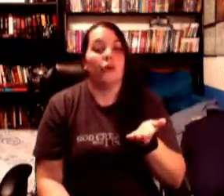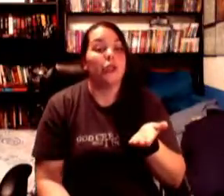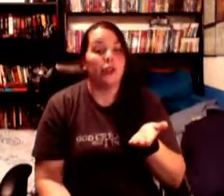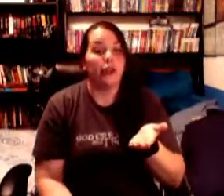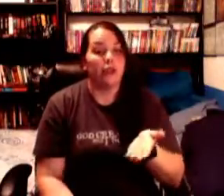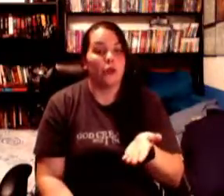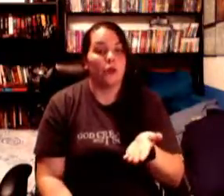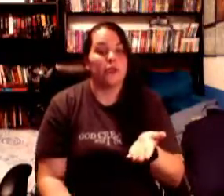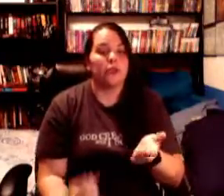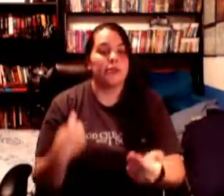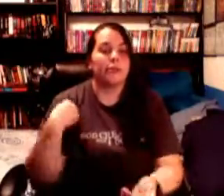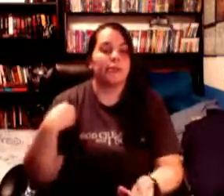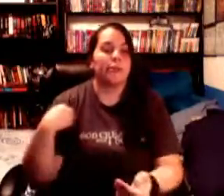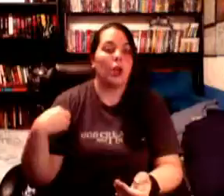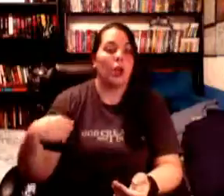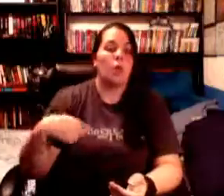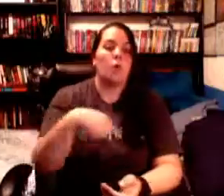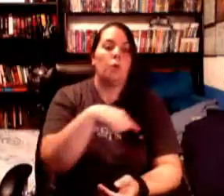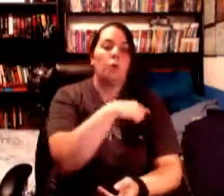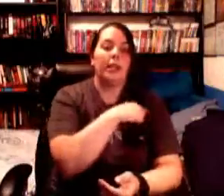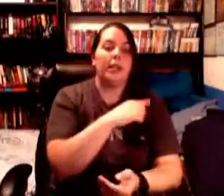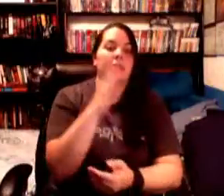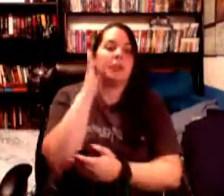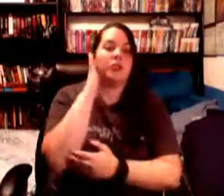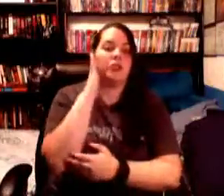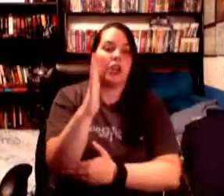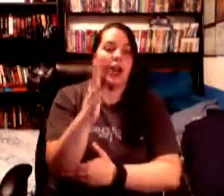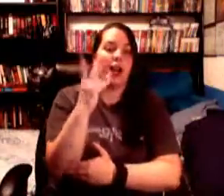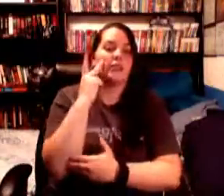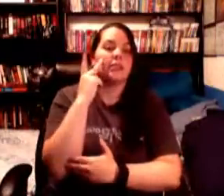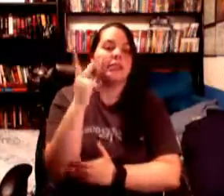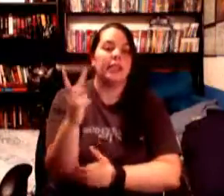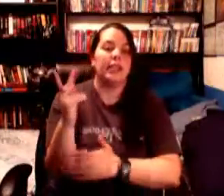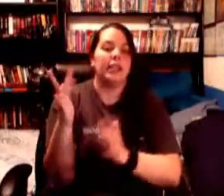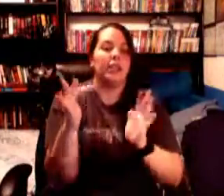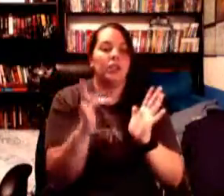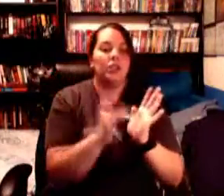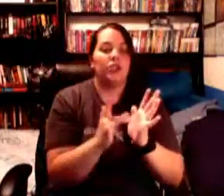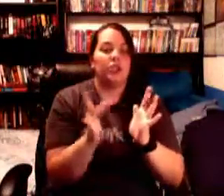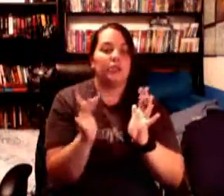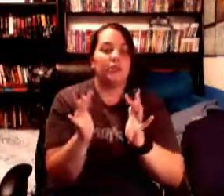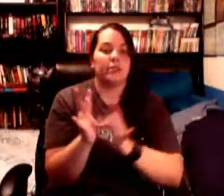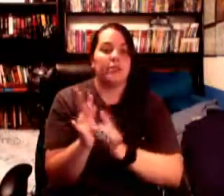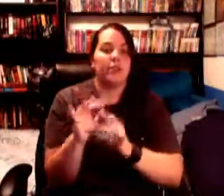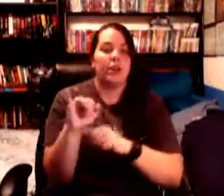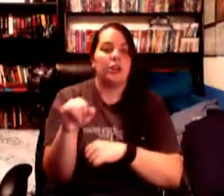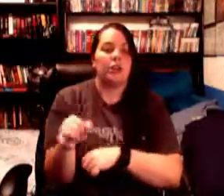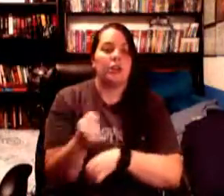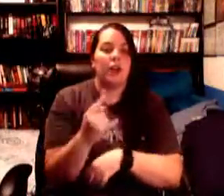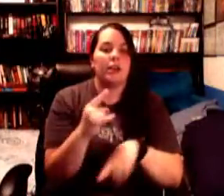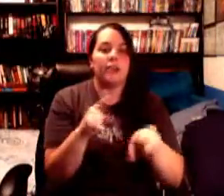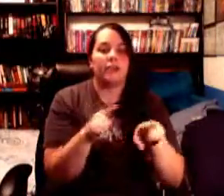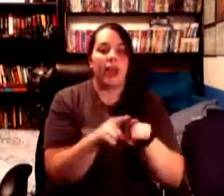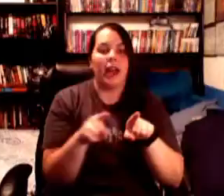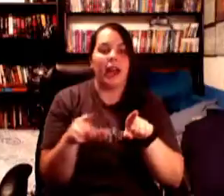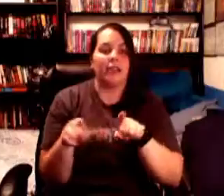first 2 lines of the chorus: we shall see Jesus just